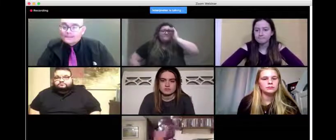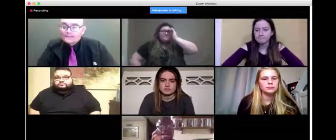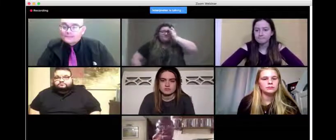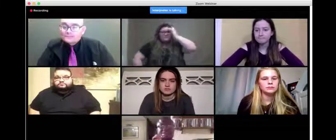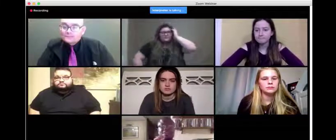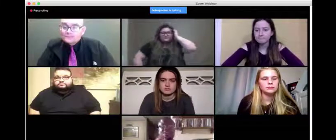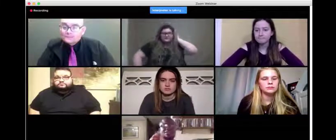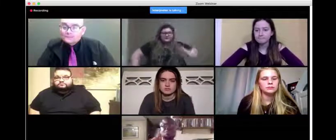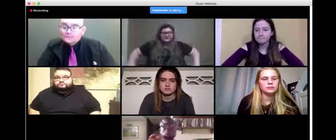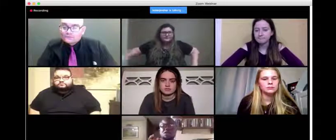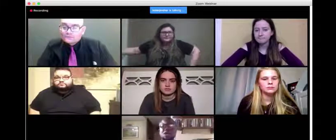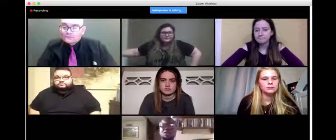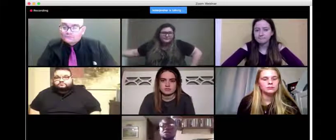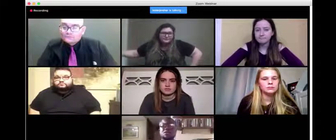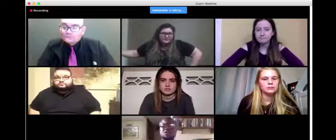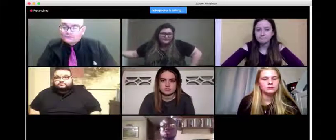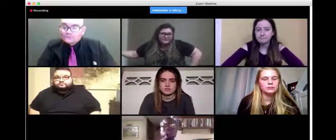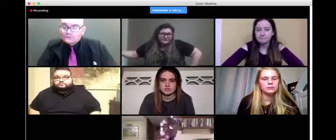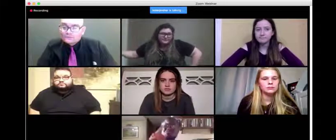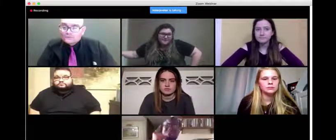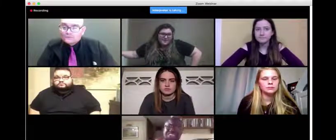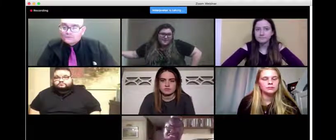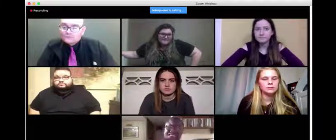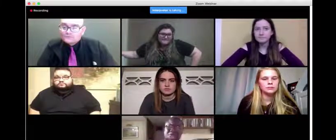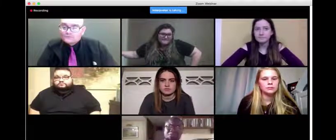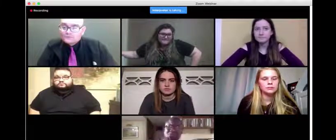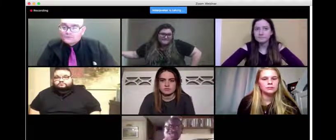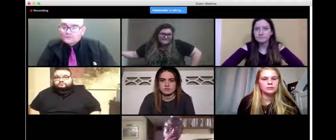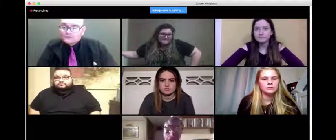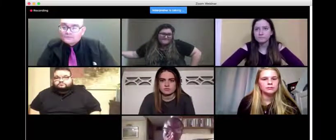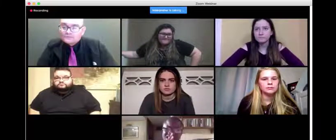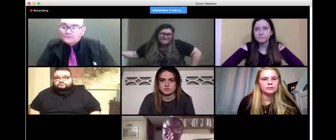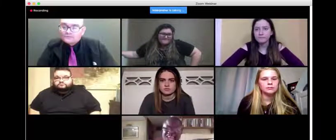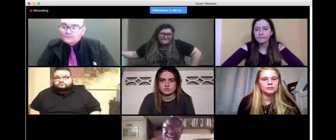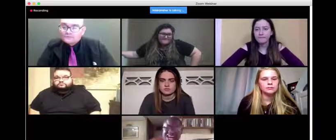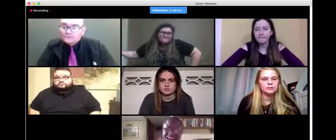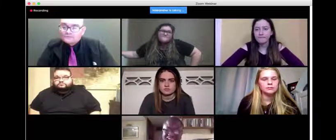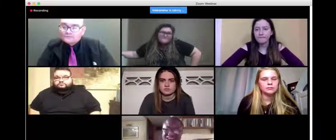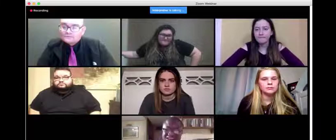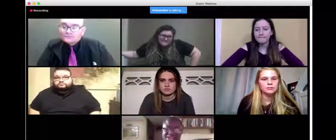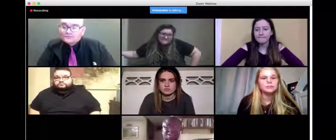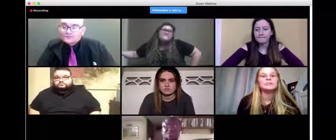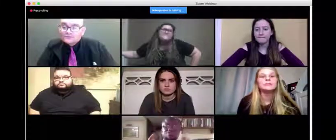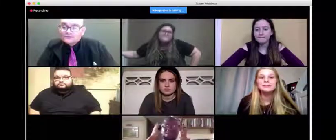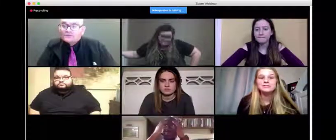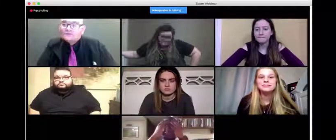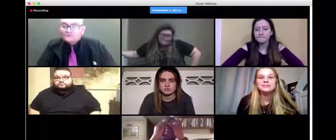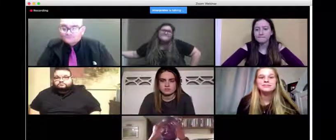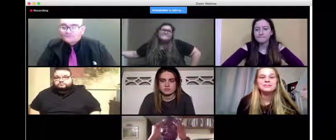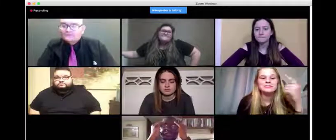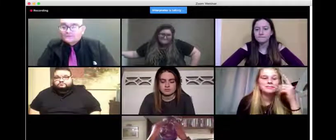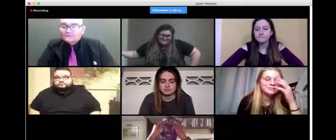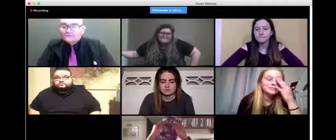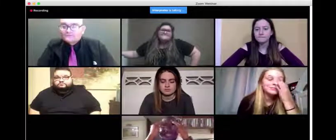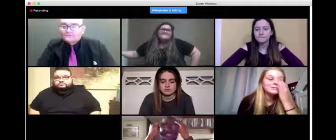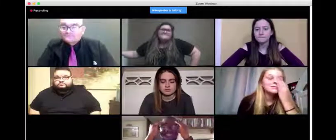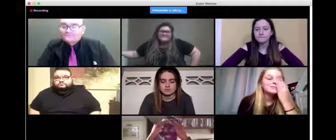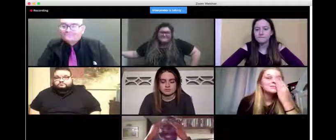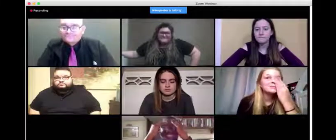the mic. I am using the mic. So I'm like, oh my God, they don't get it. They say, oh, are you hard of hearing? How do you know